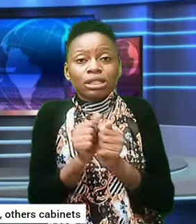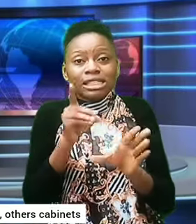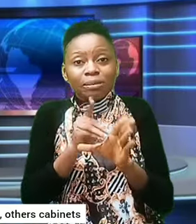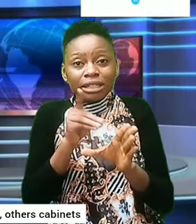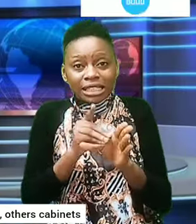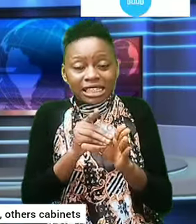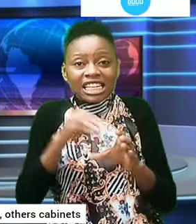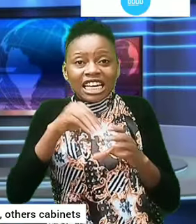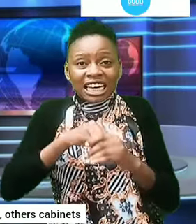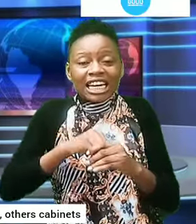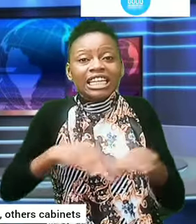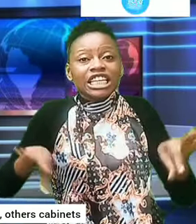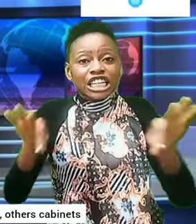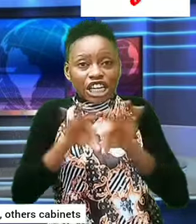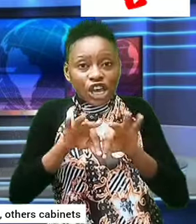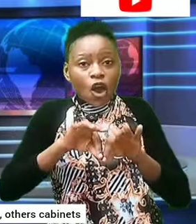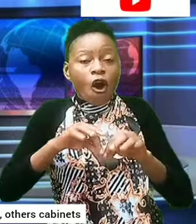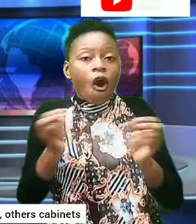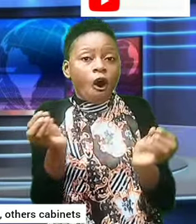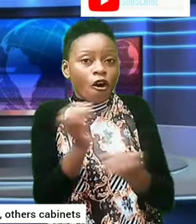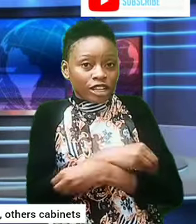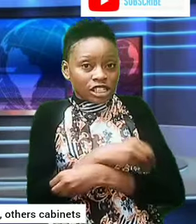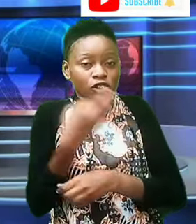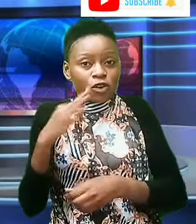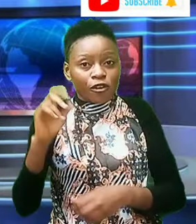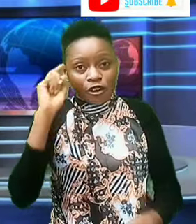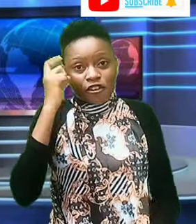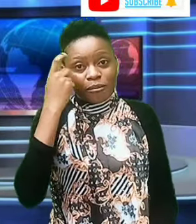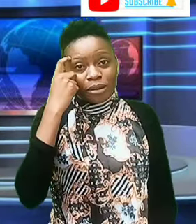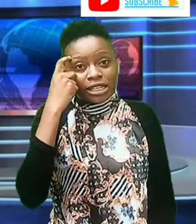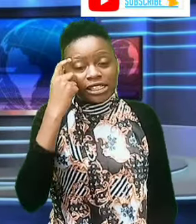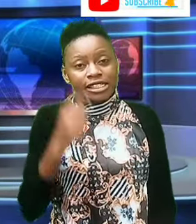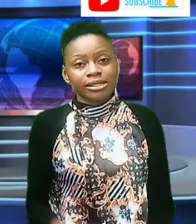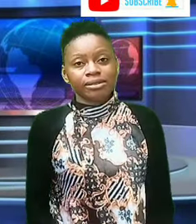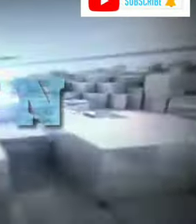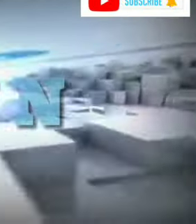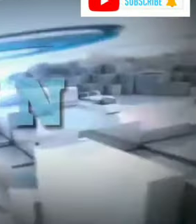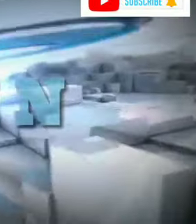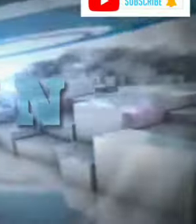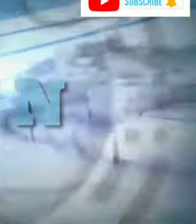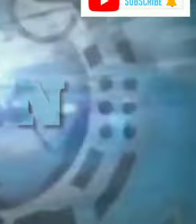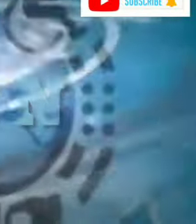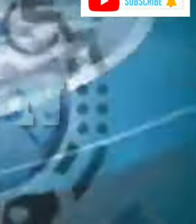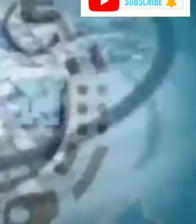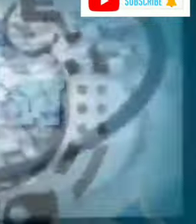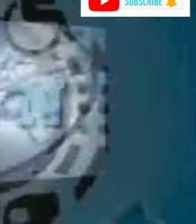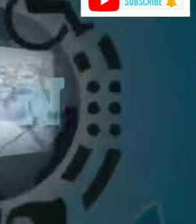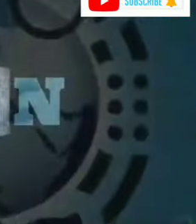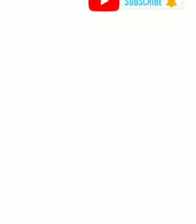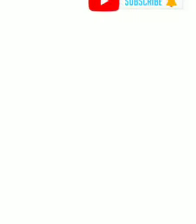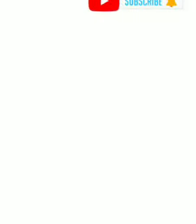disabilities in key offices of government.